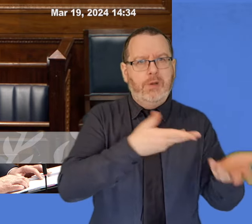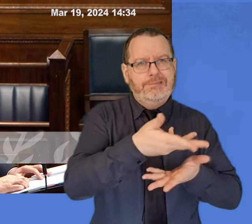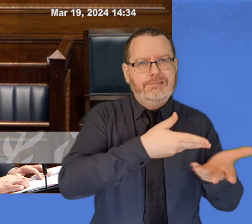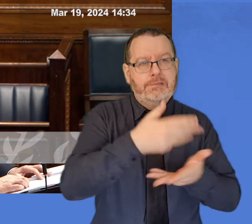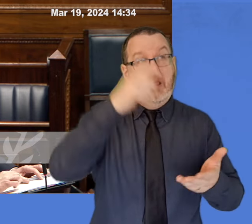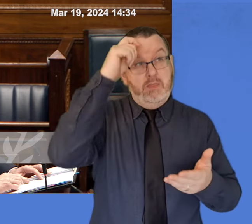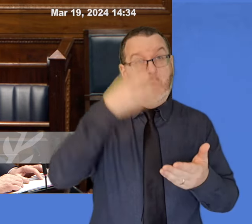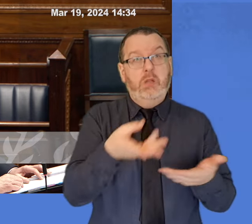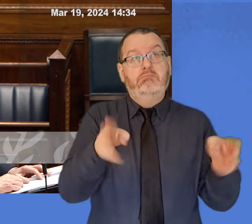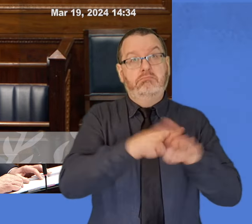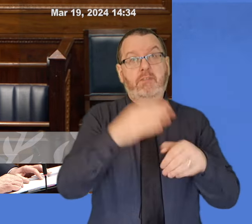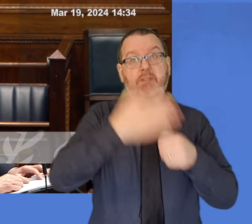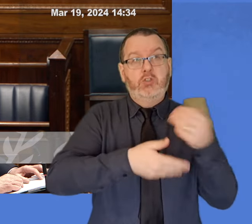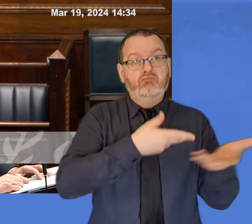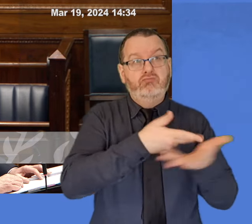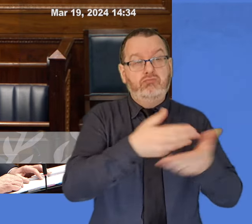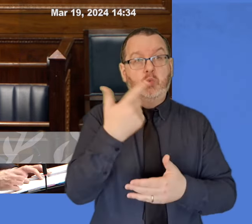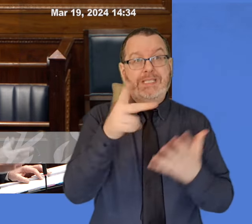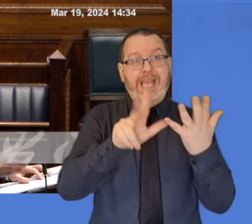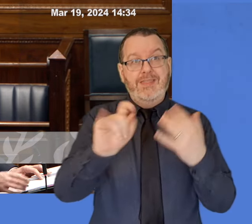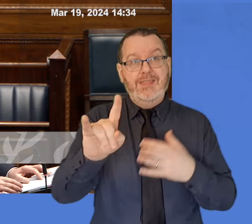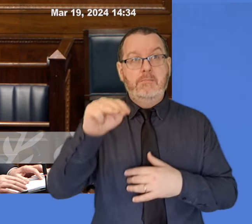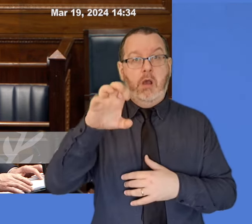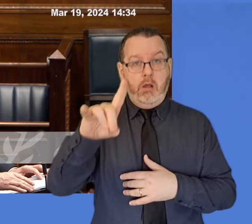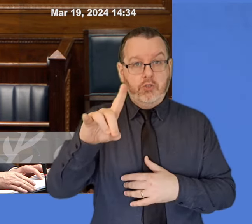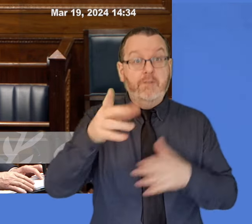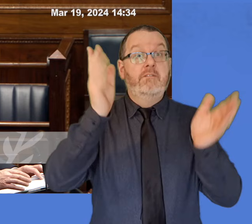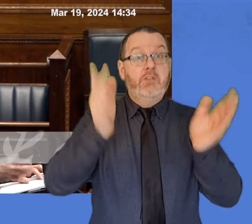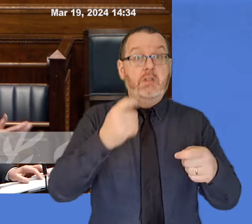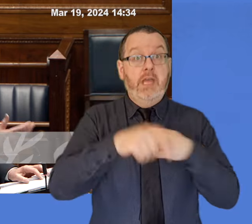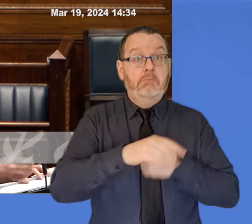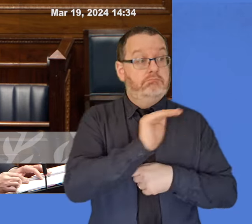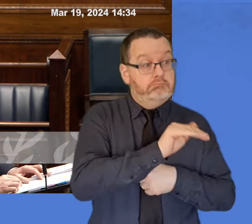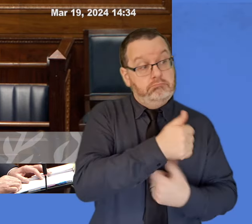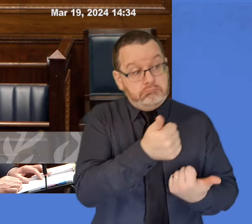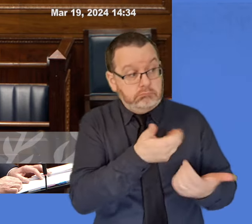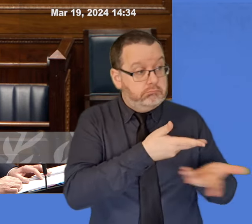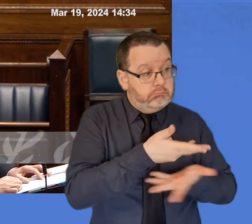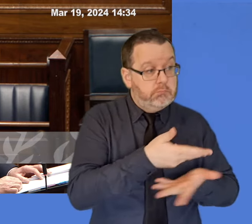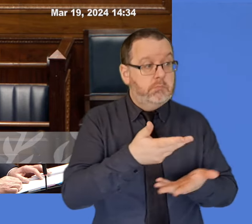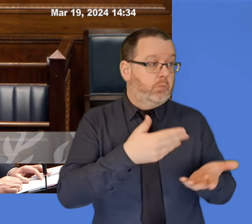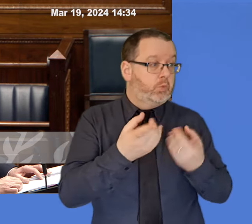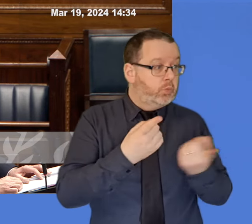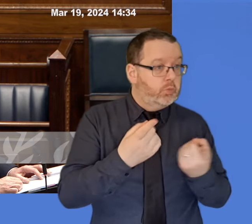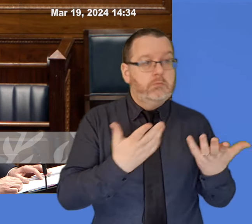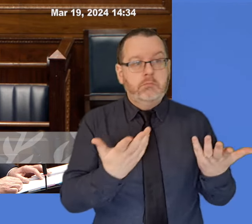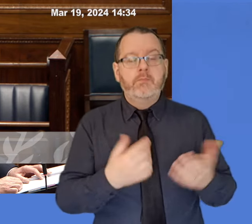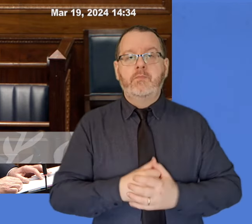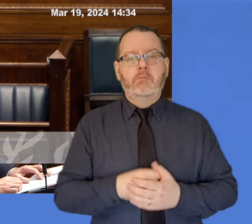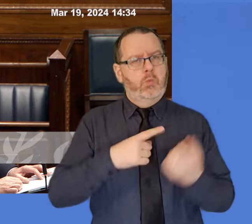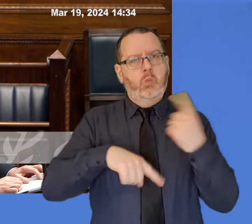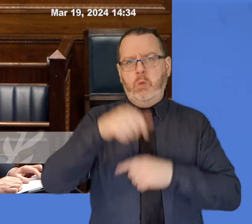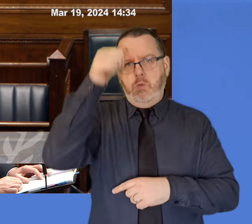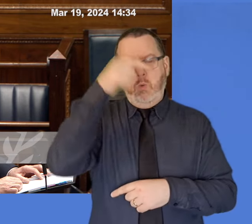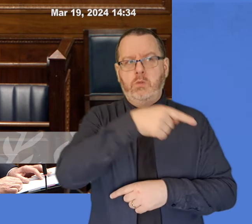see what the recommendations that flow from that are. And as I say, we recognise very clearly, and that was in the tone that I wrote to BT to